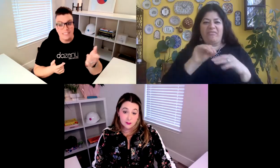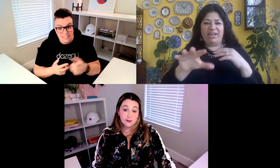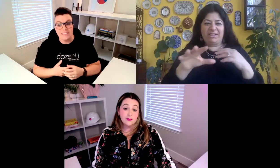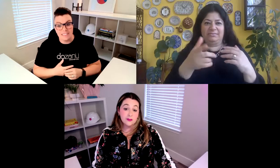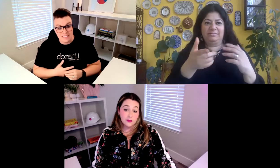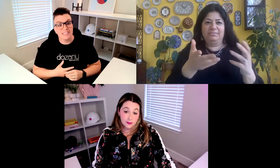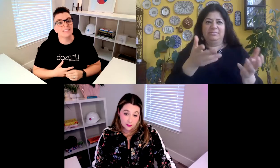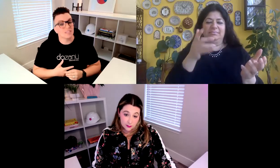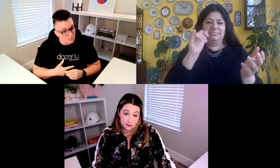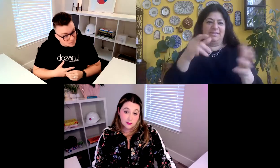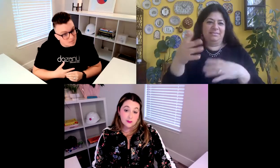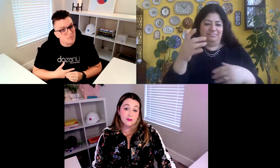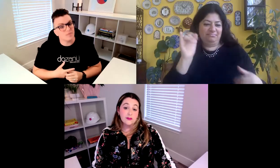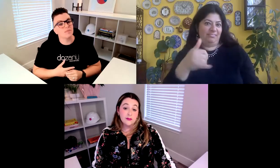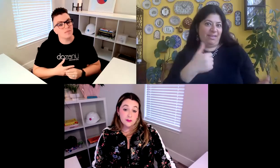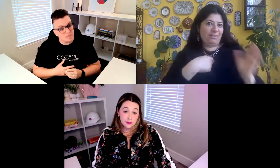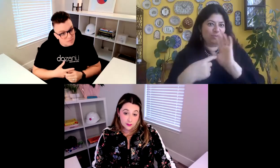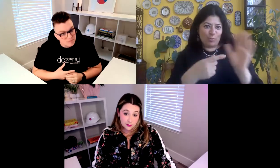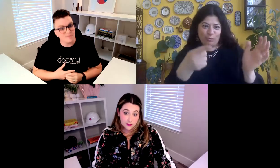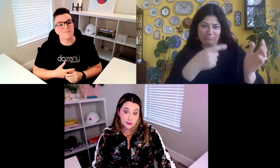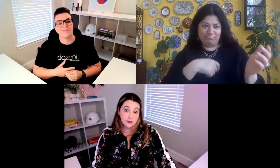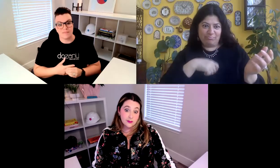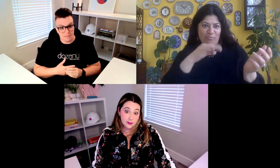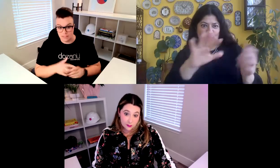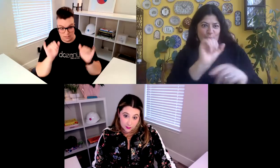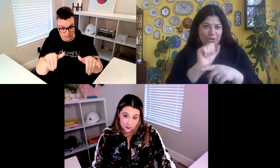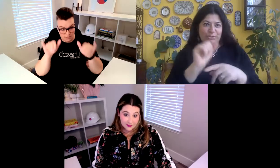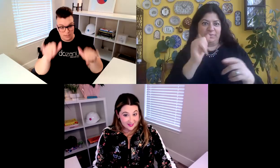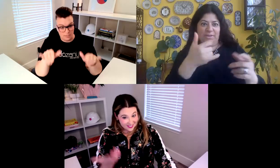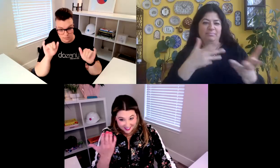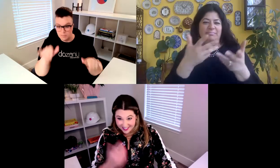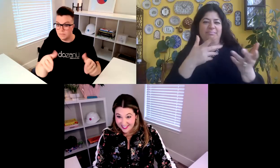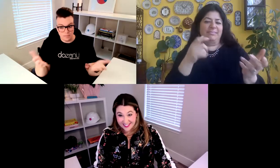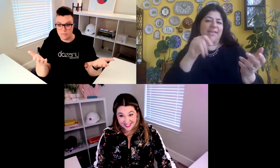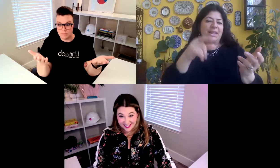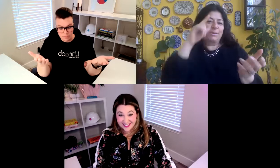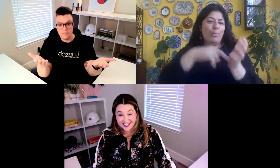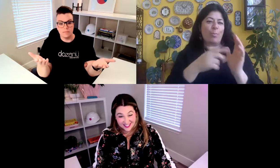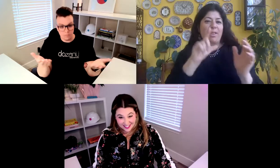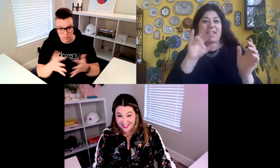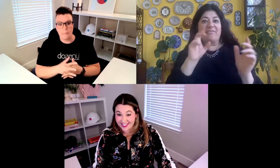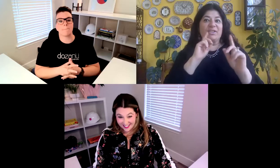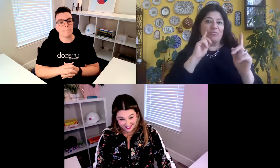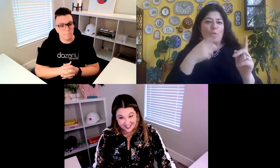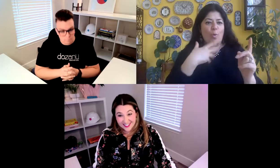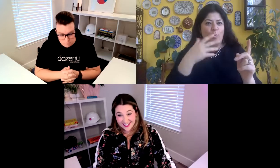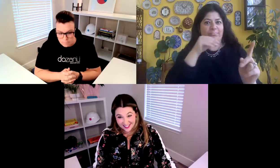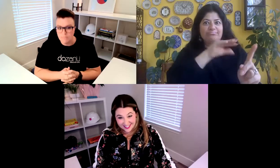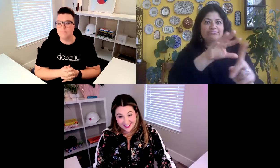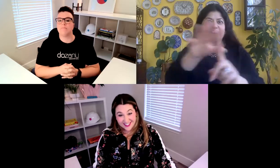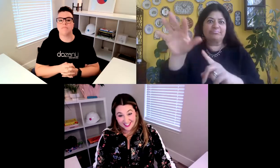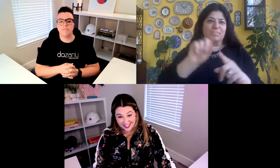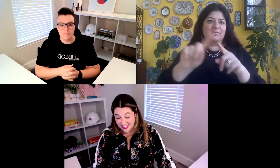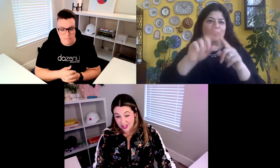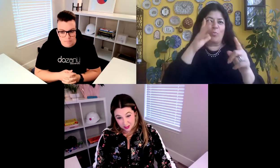lift each other up, you know, to really accelerate and advance each other for their skill set, to work together and learn